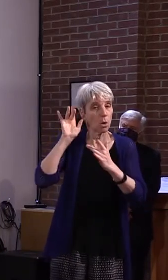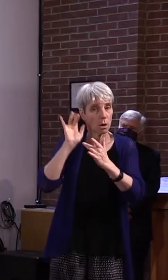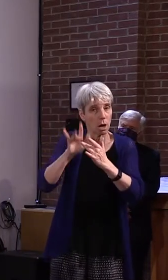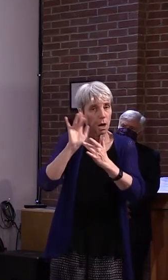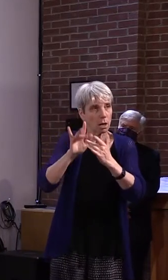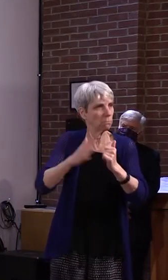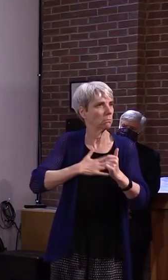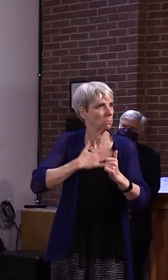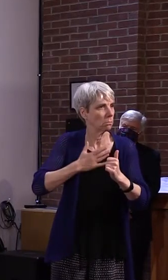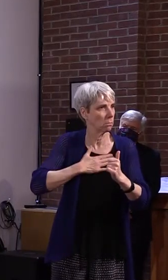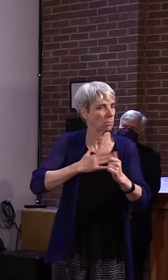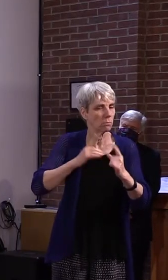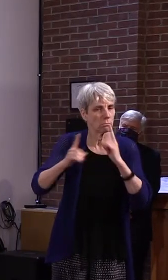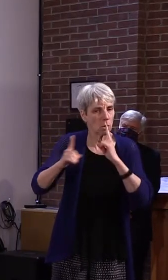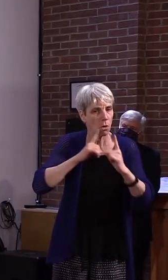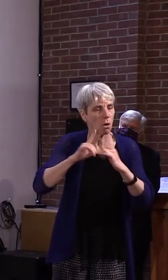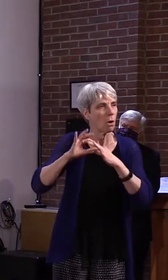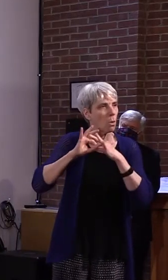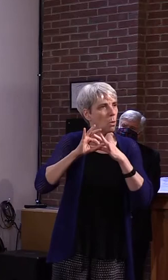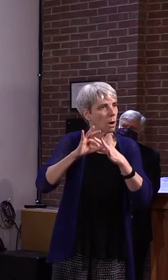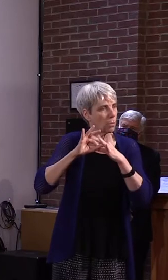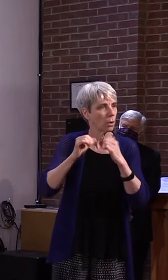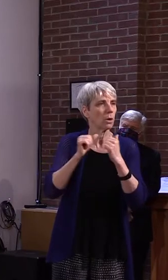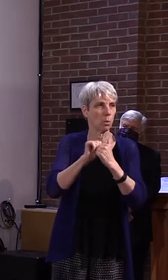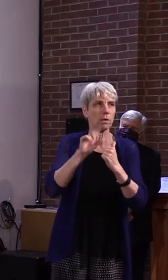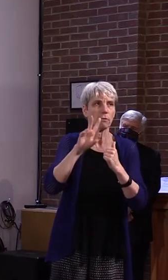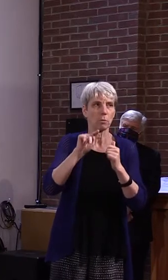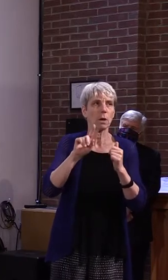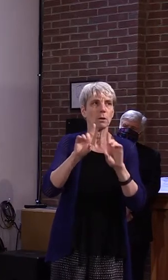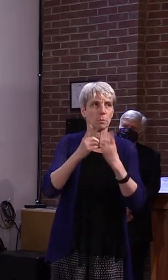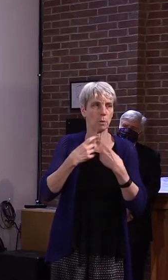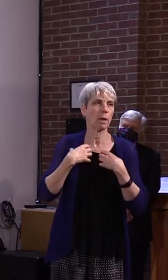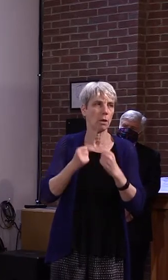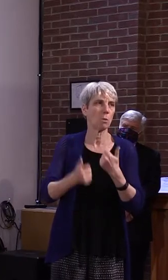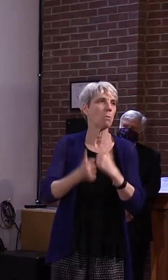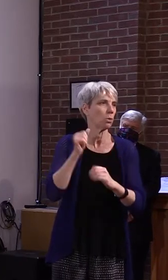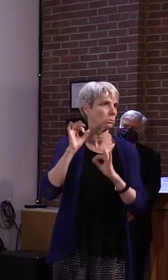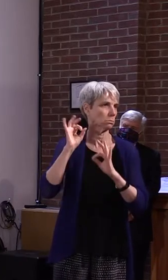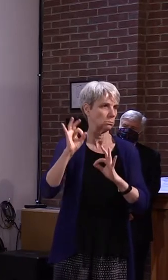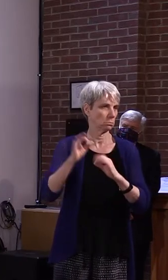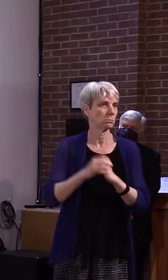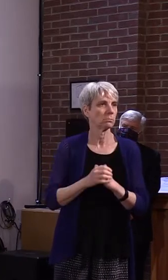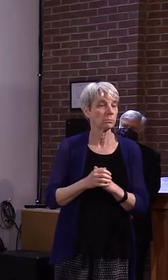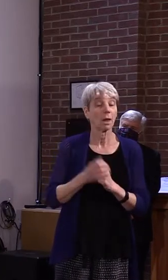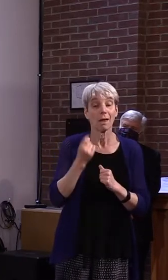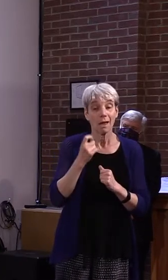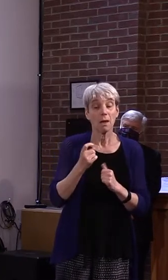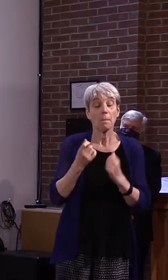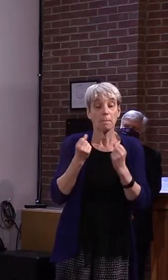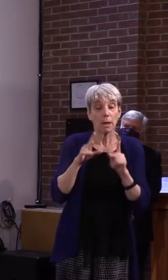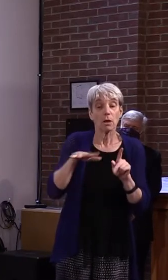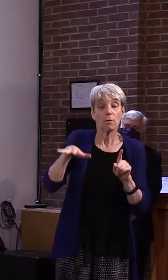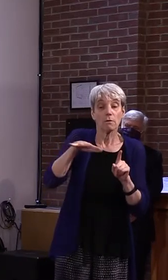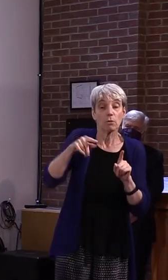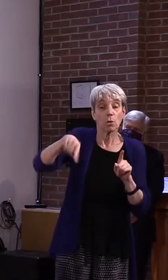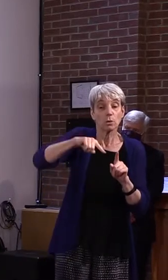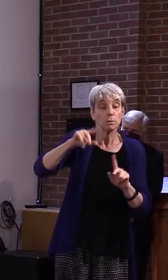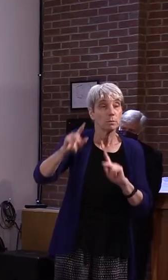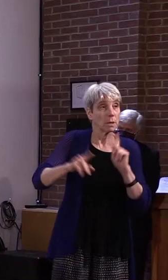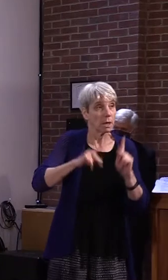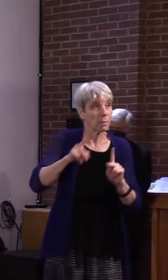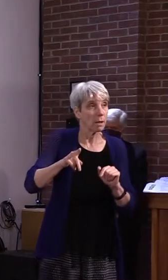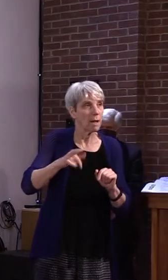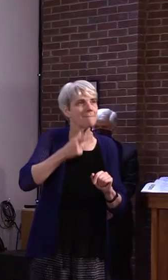with who have been very cooperative, and who often through their own social network actually had